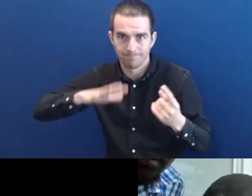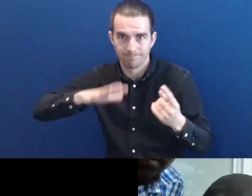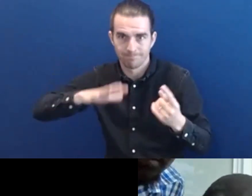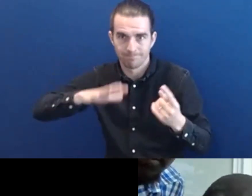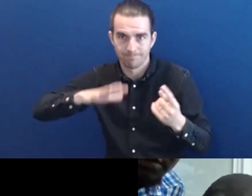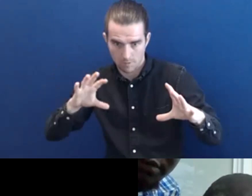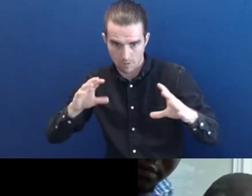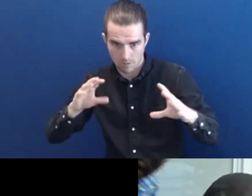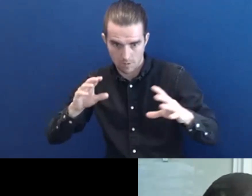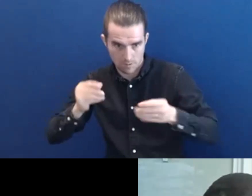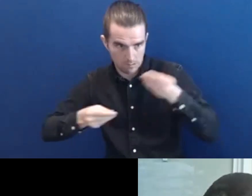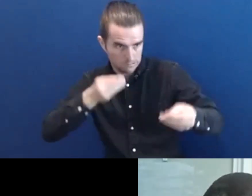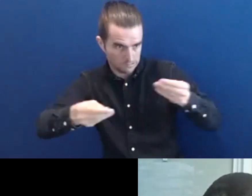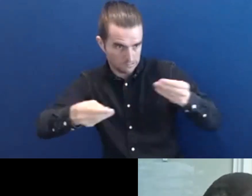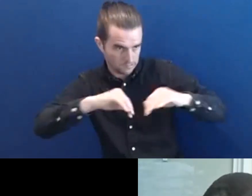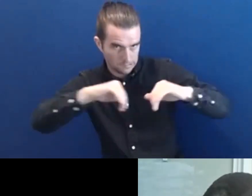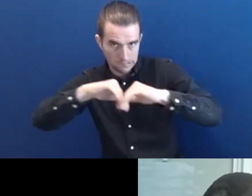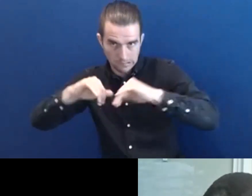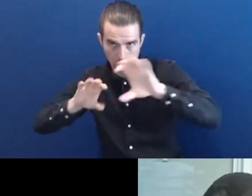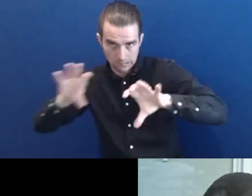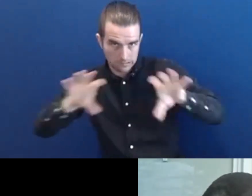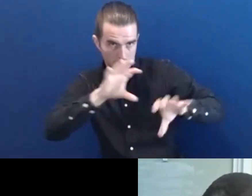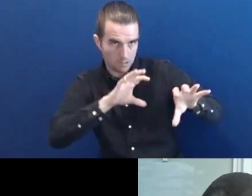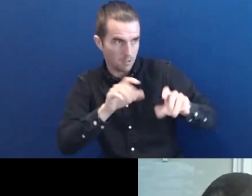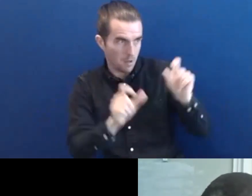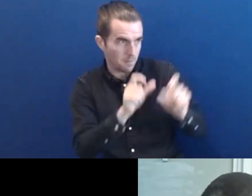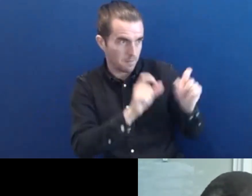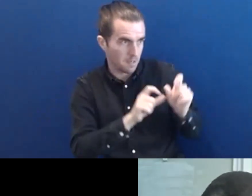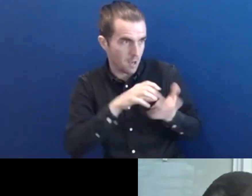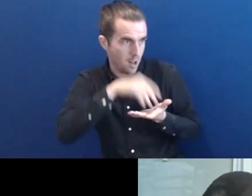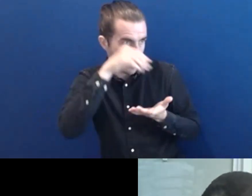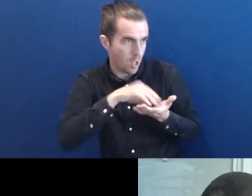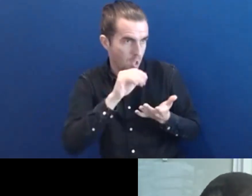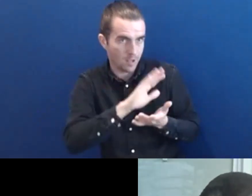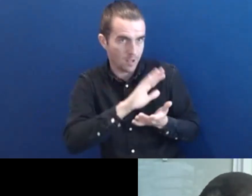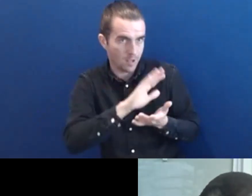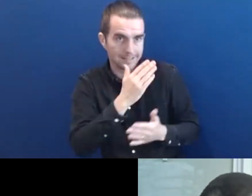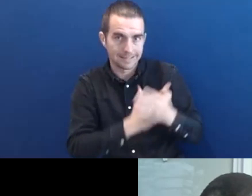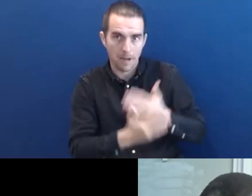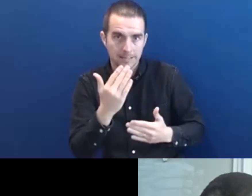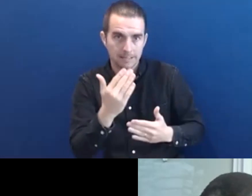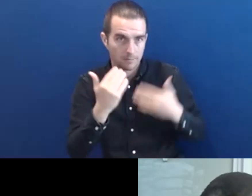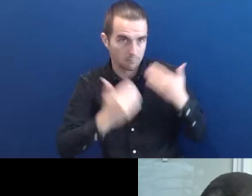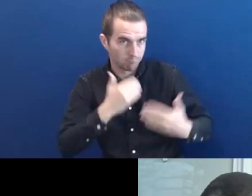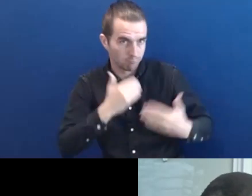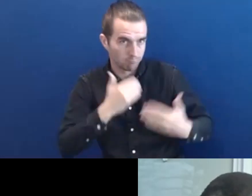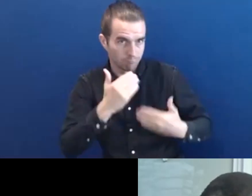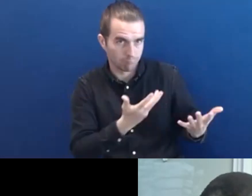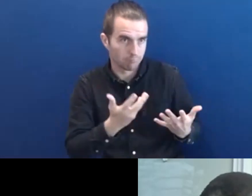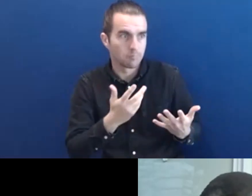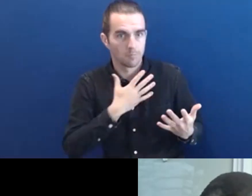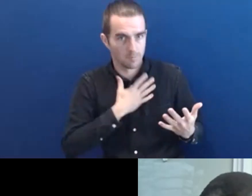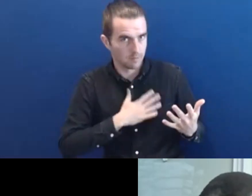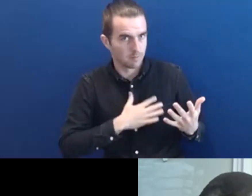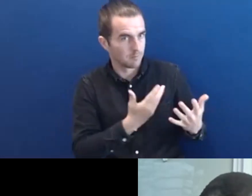learner with disabilities is absorbed without any hindrance. So this is what I wanted to